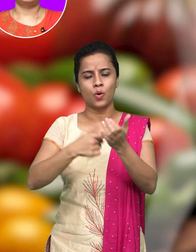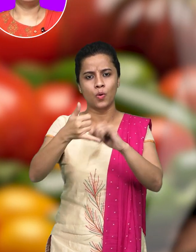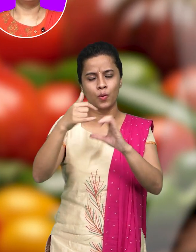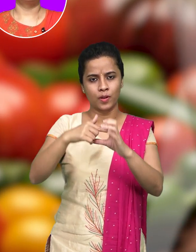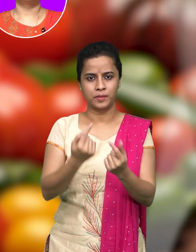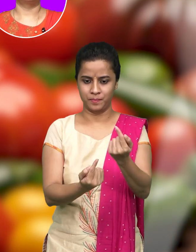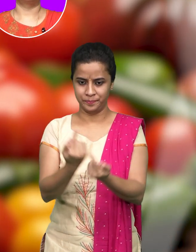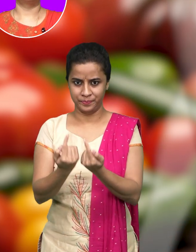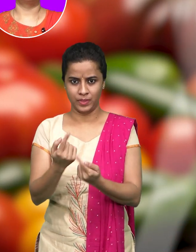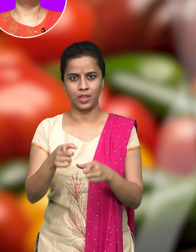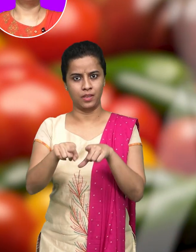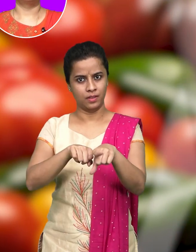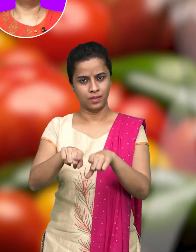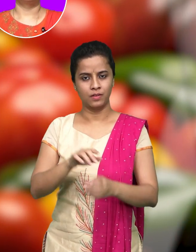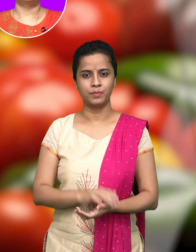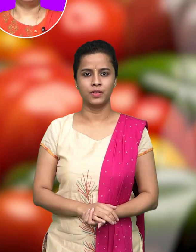Example: